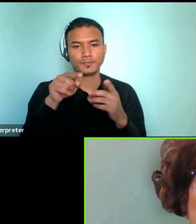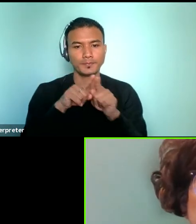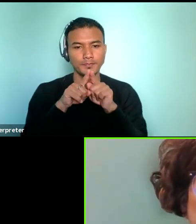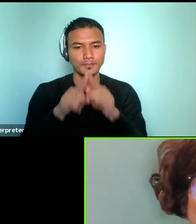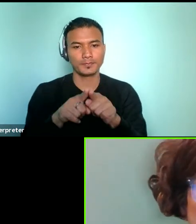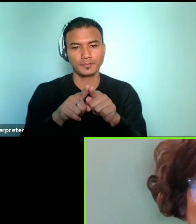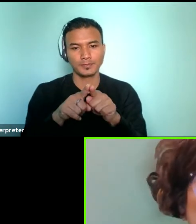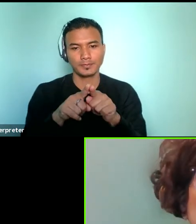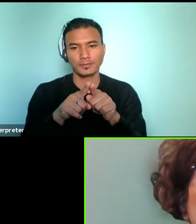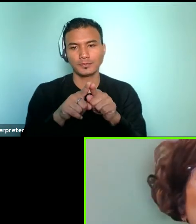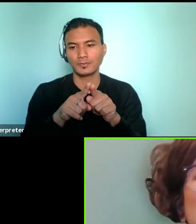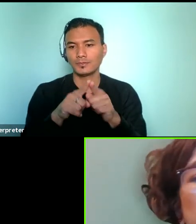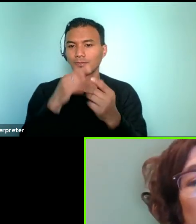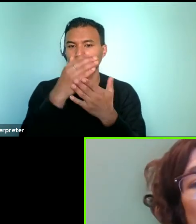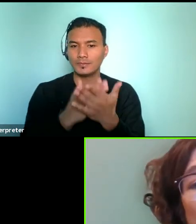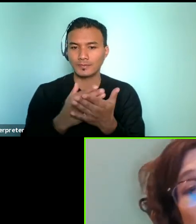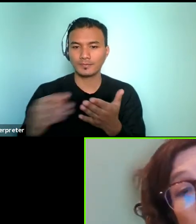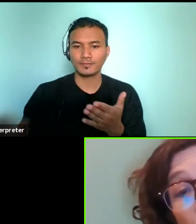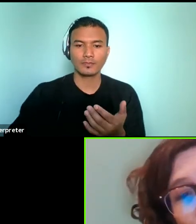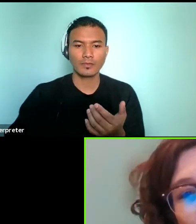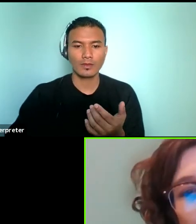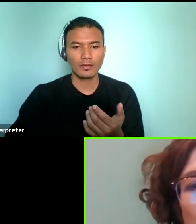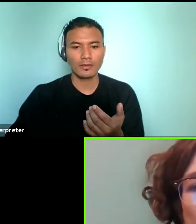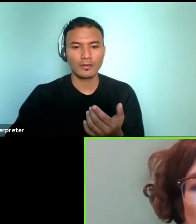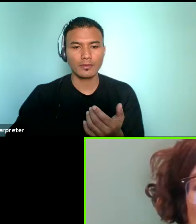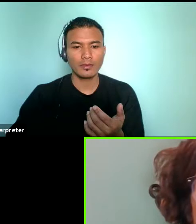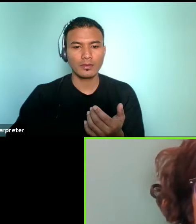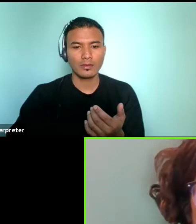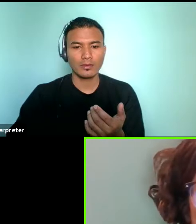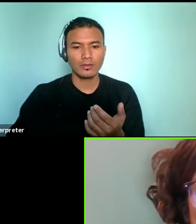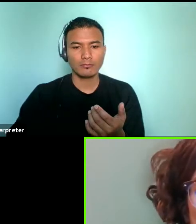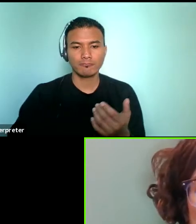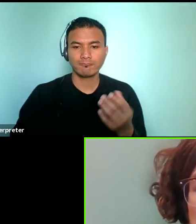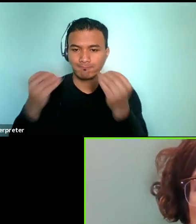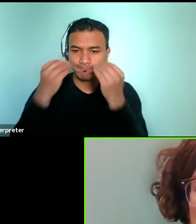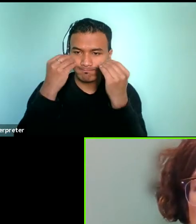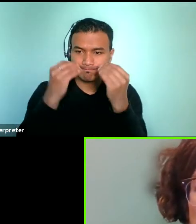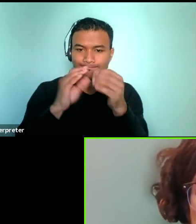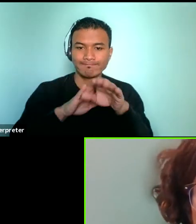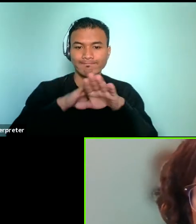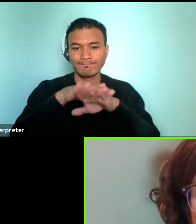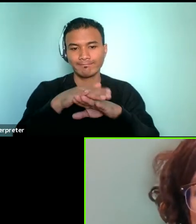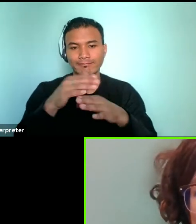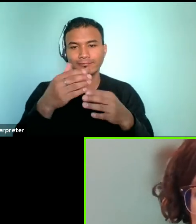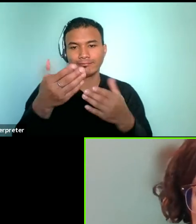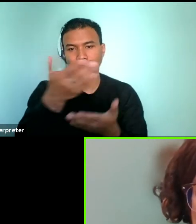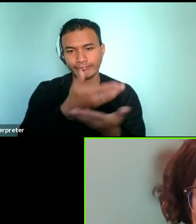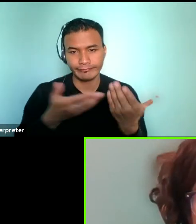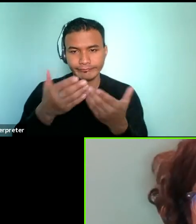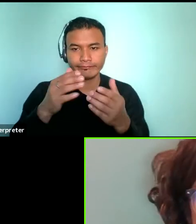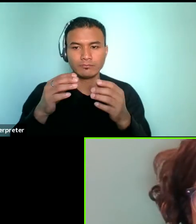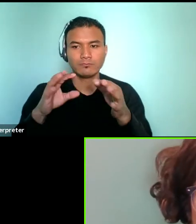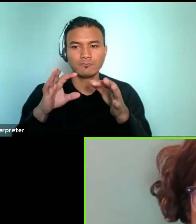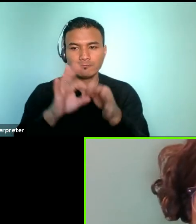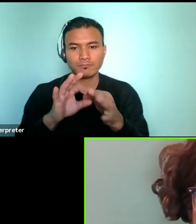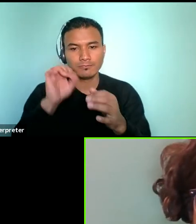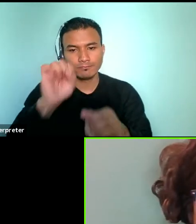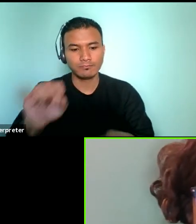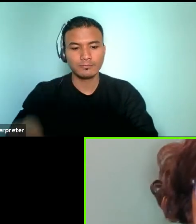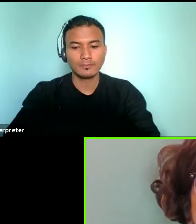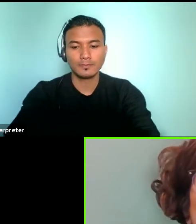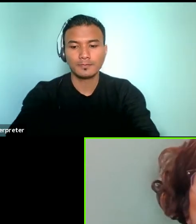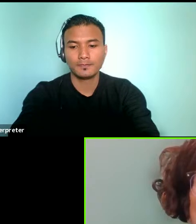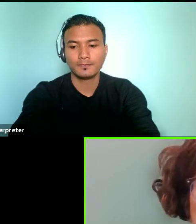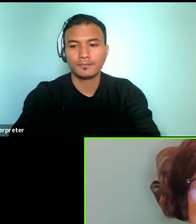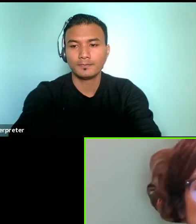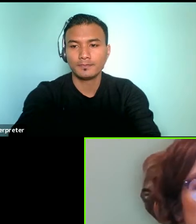with this session is to learn more from the data that have been collected, the researches that have been